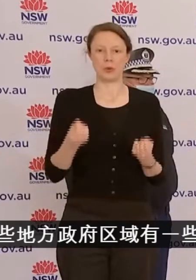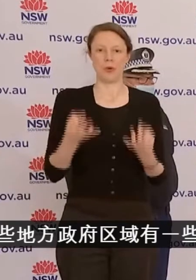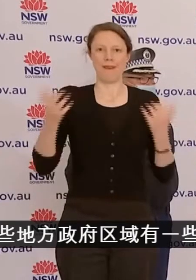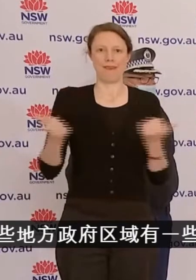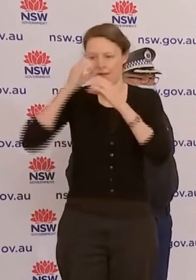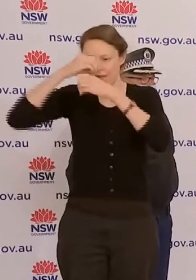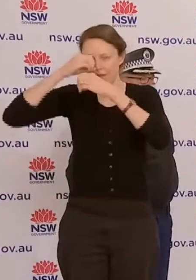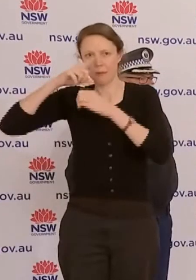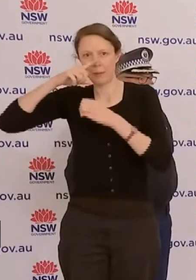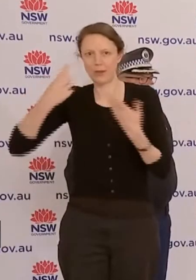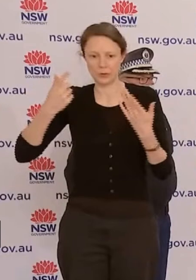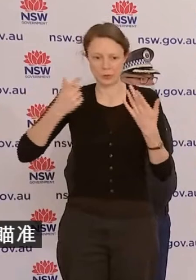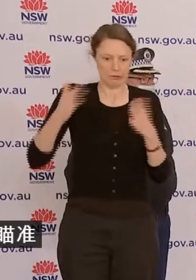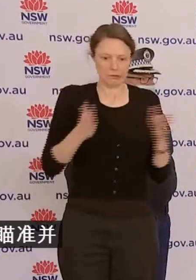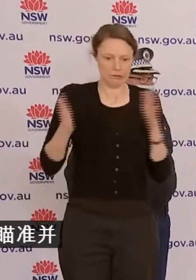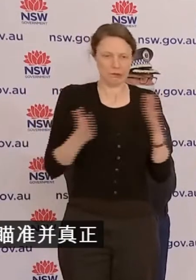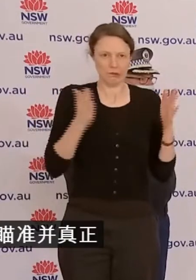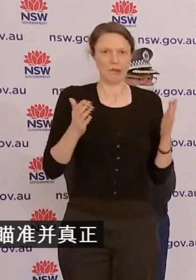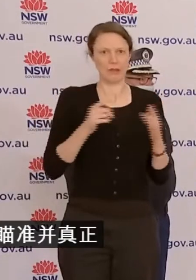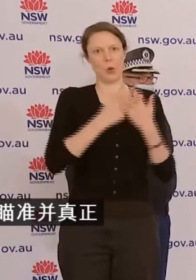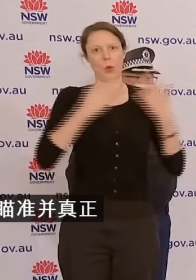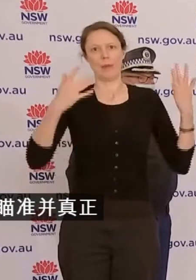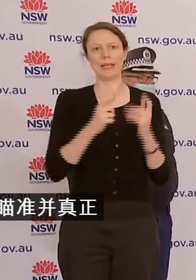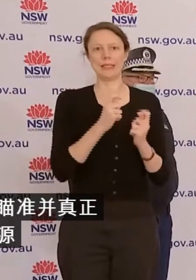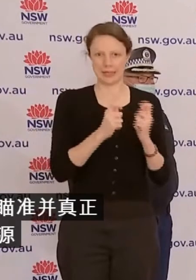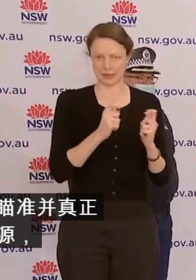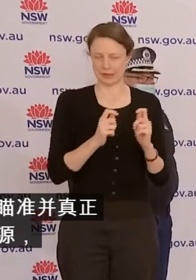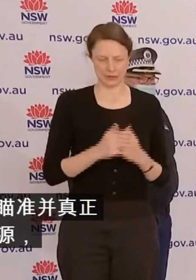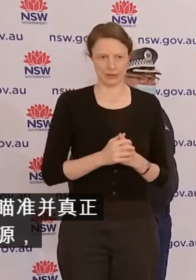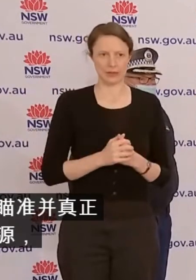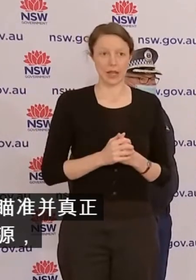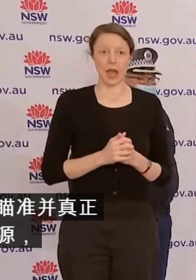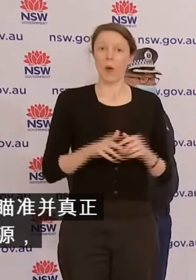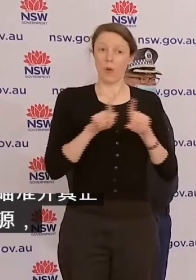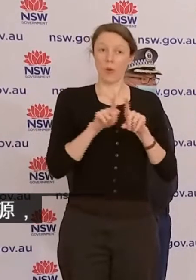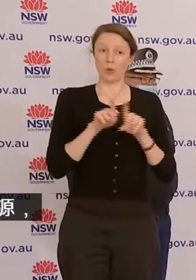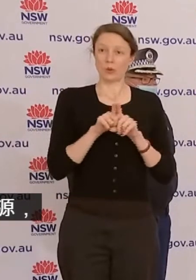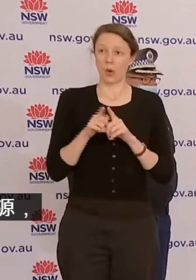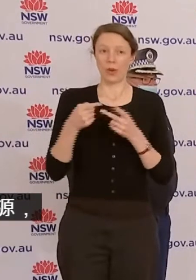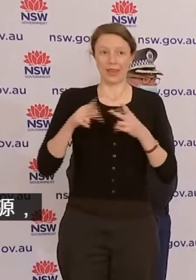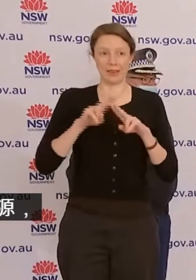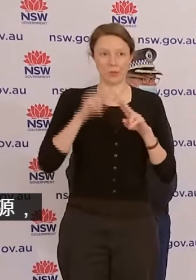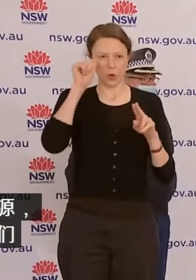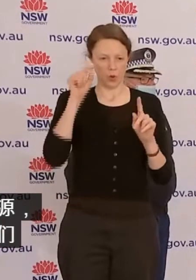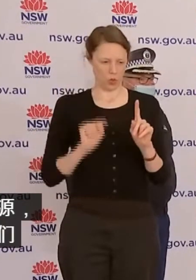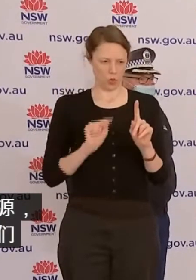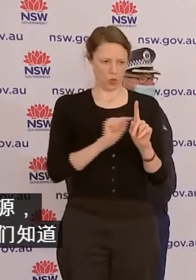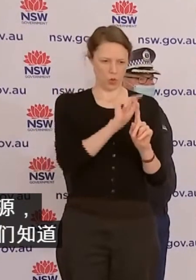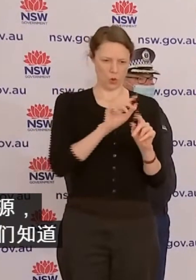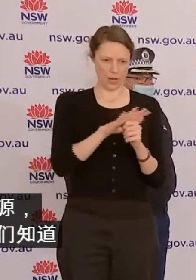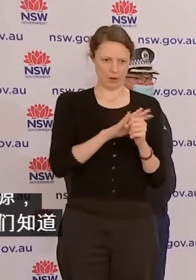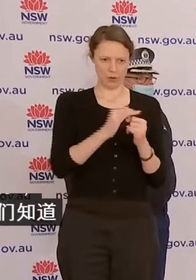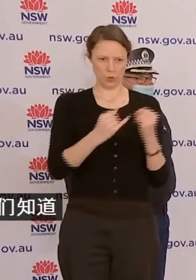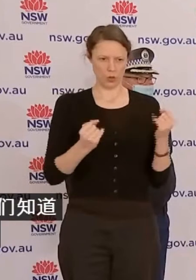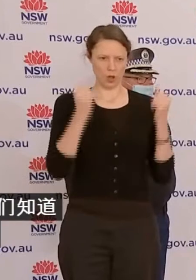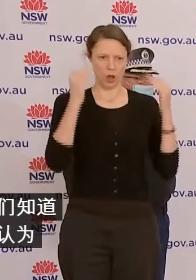concern that allow us to target and really target also police resources, because in the end we know that